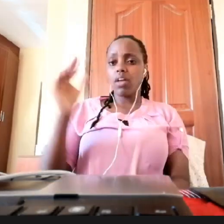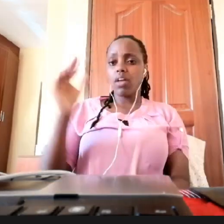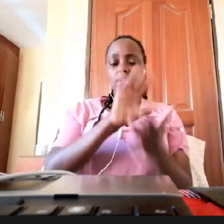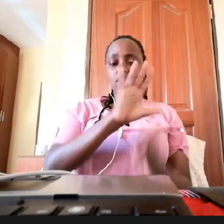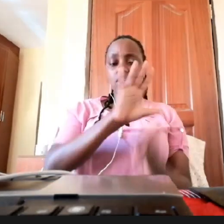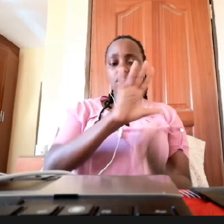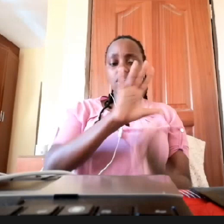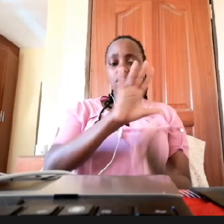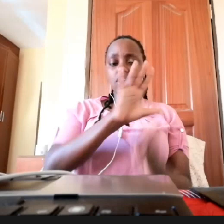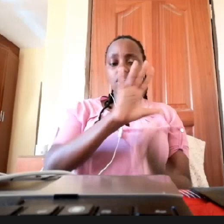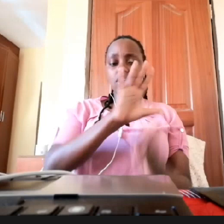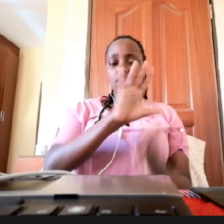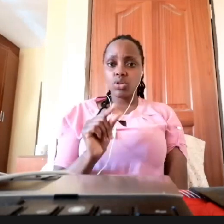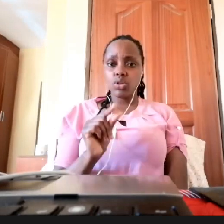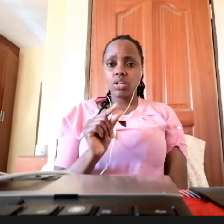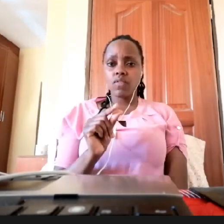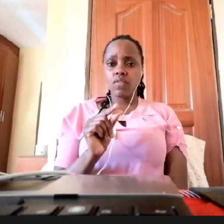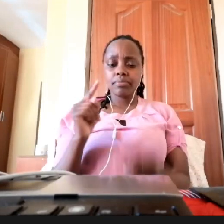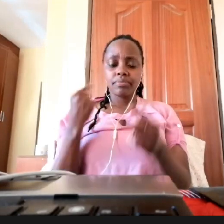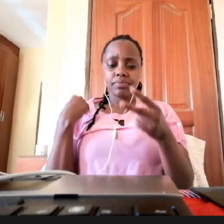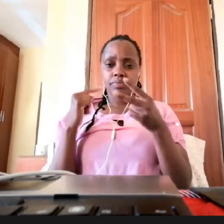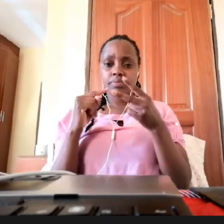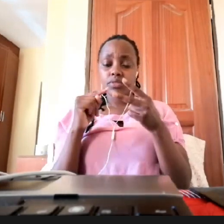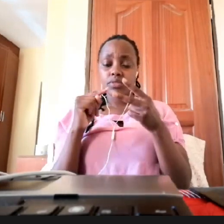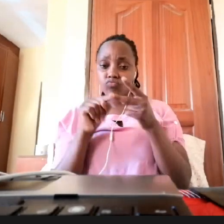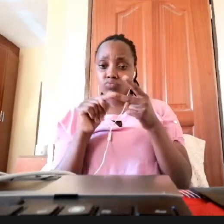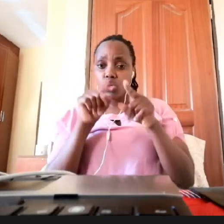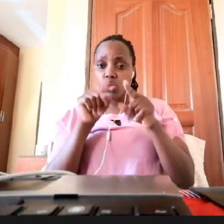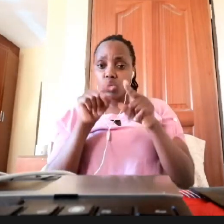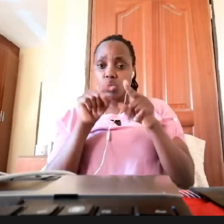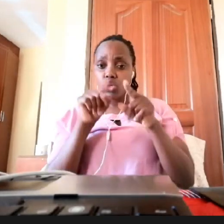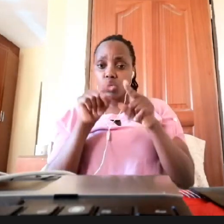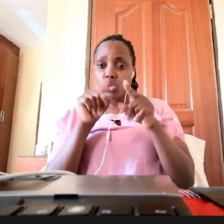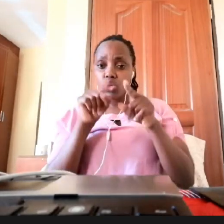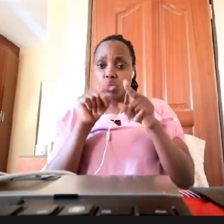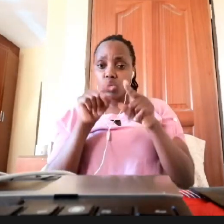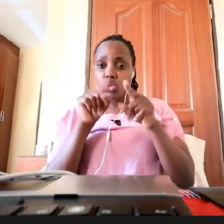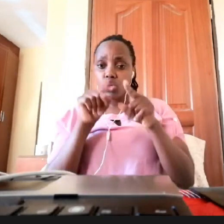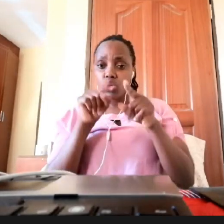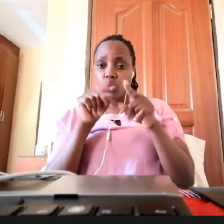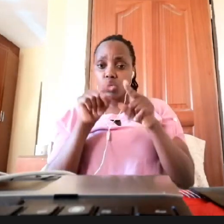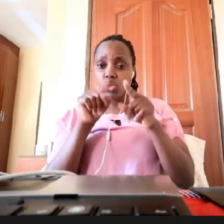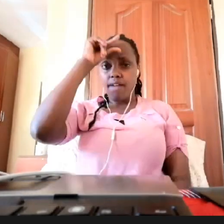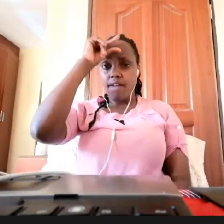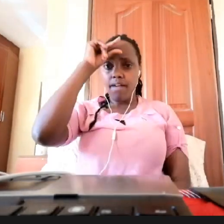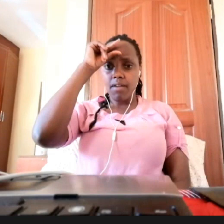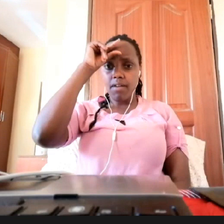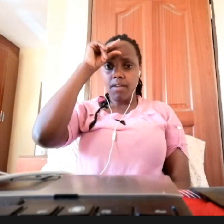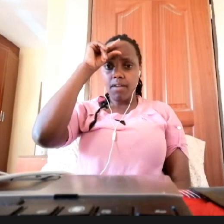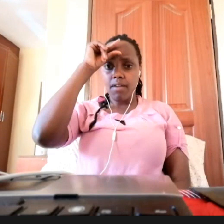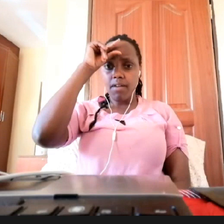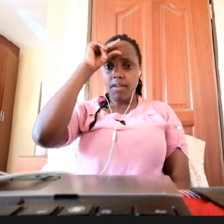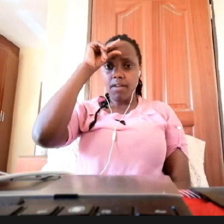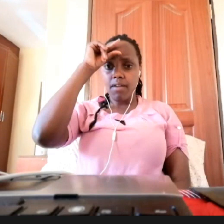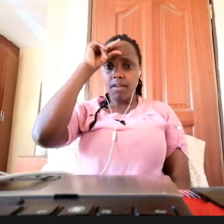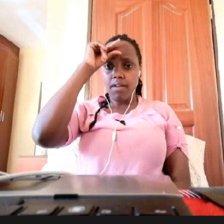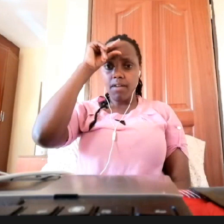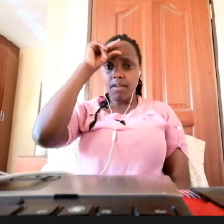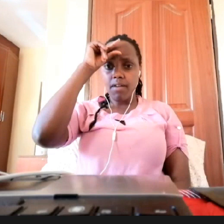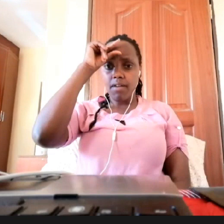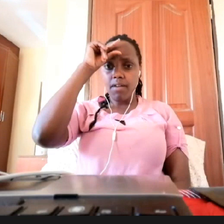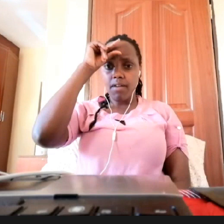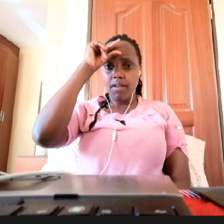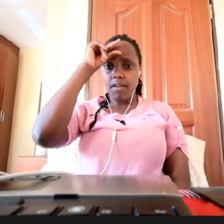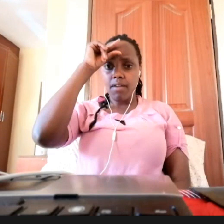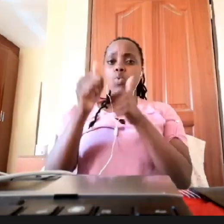region, and to ensure that states ease access of information that